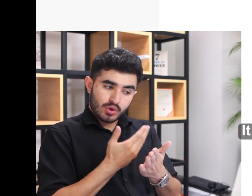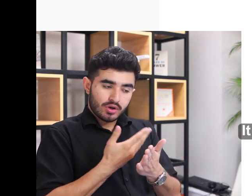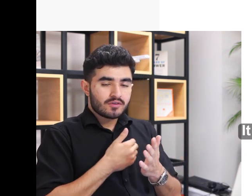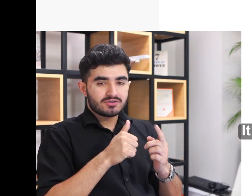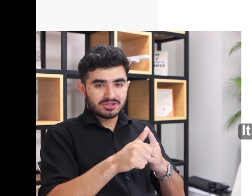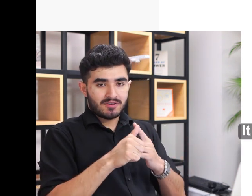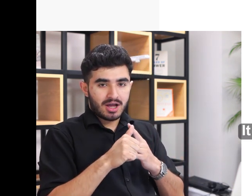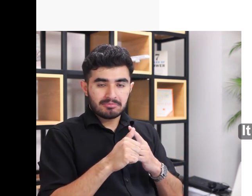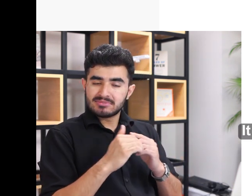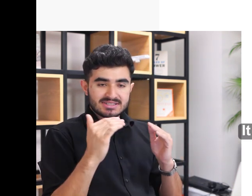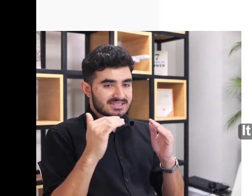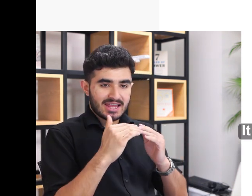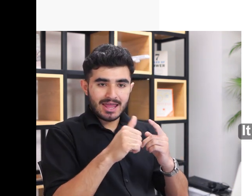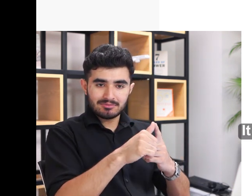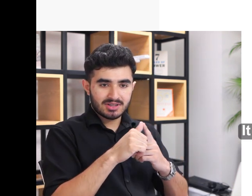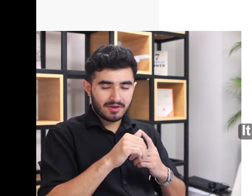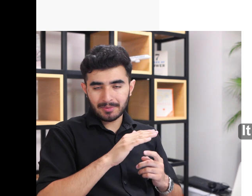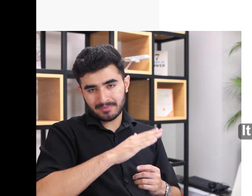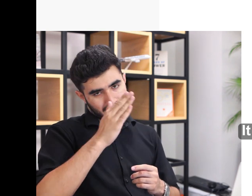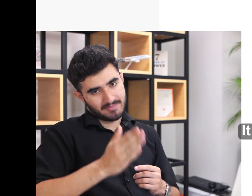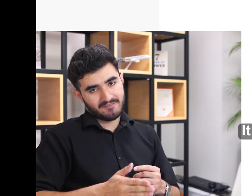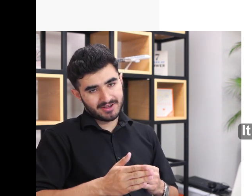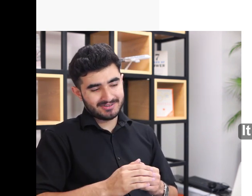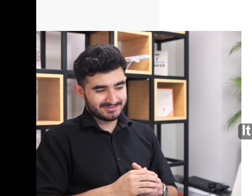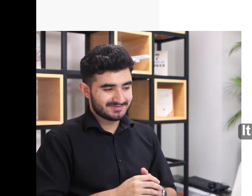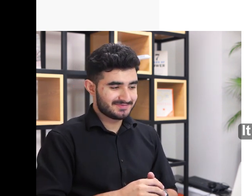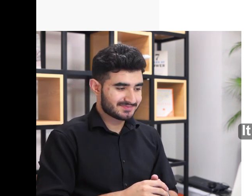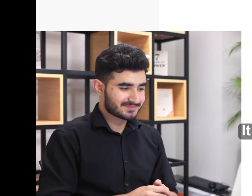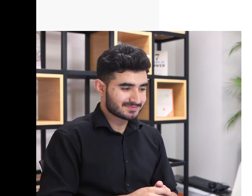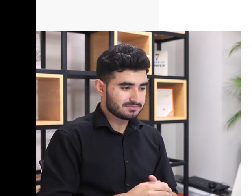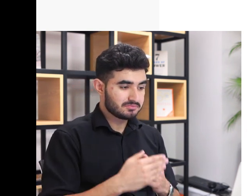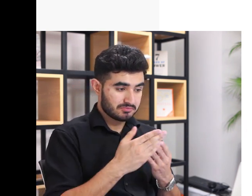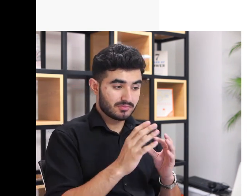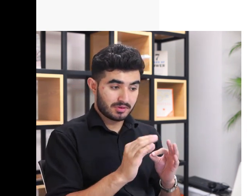It never generates the same response even if we ask the same prompt.